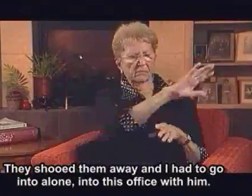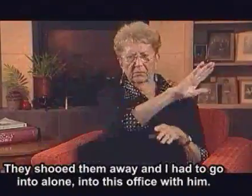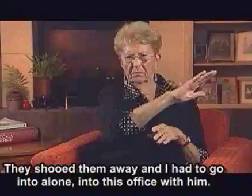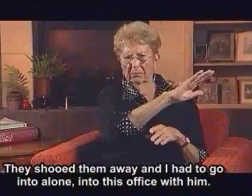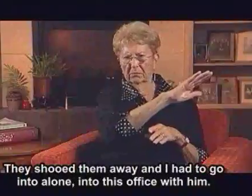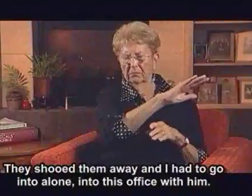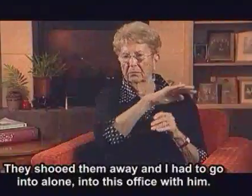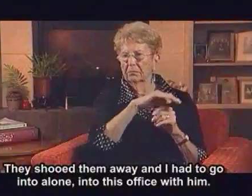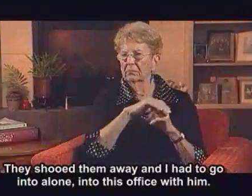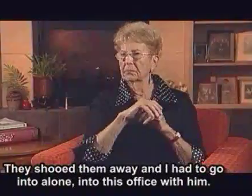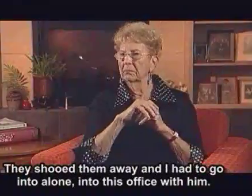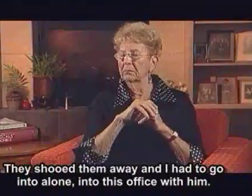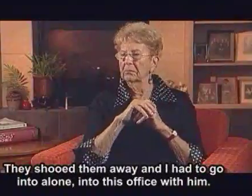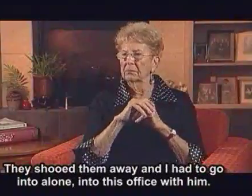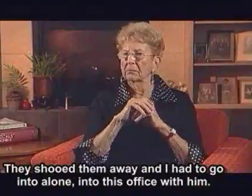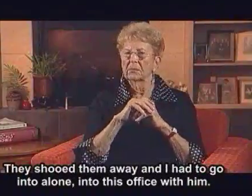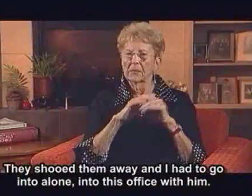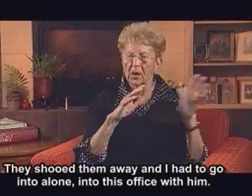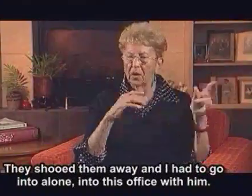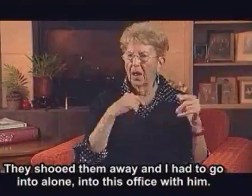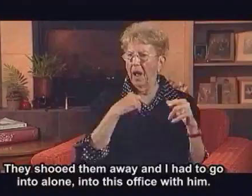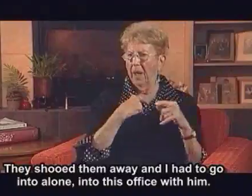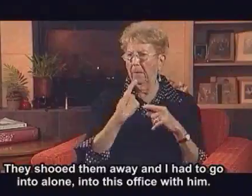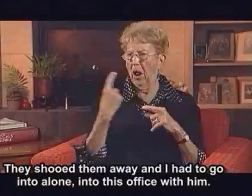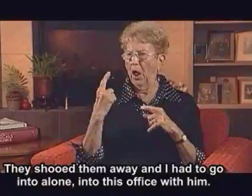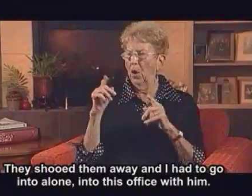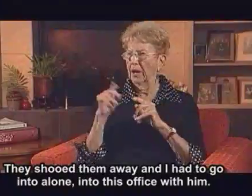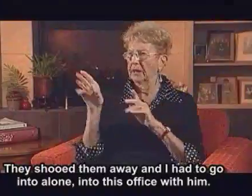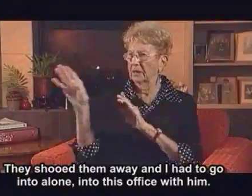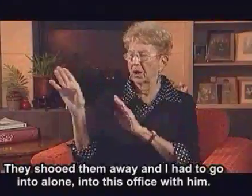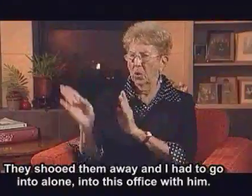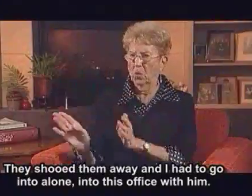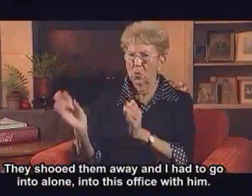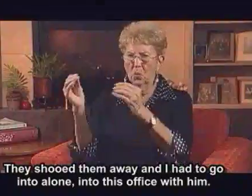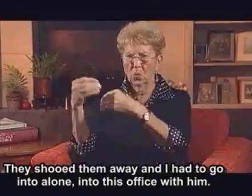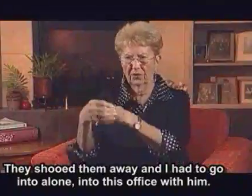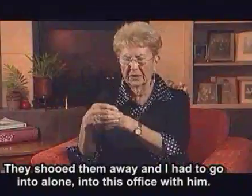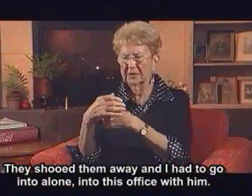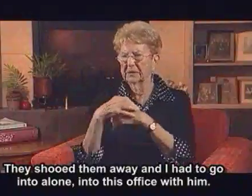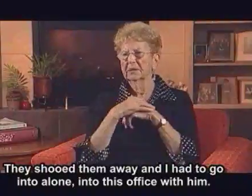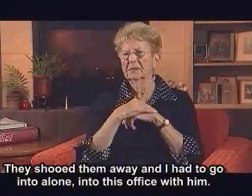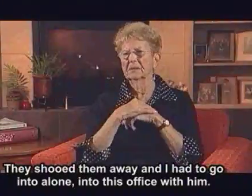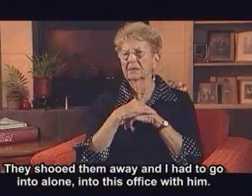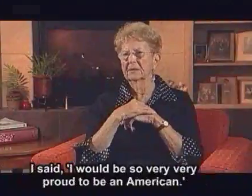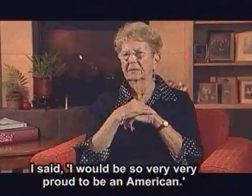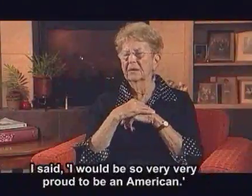He shooed them away, and I had to go in alone into this office with him.